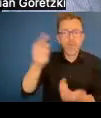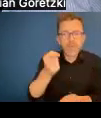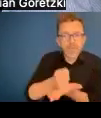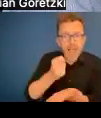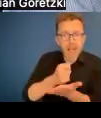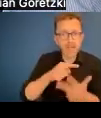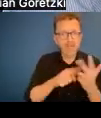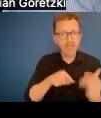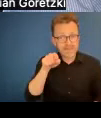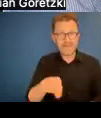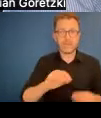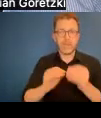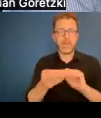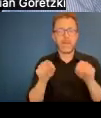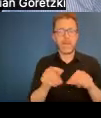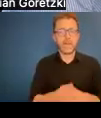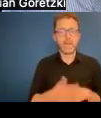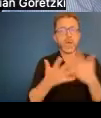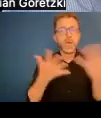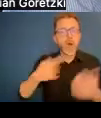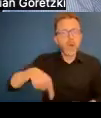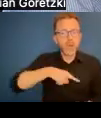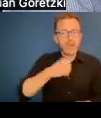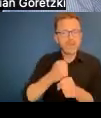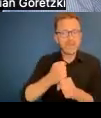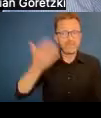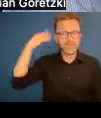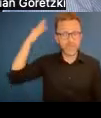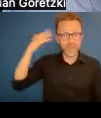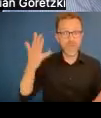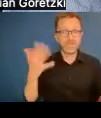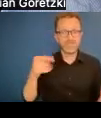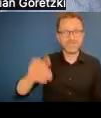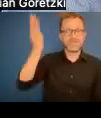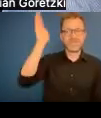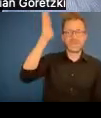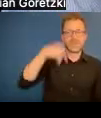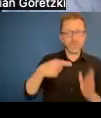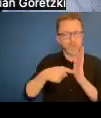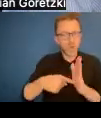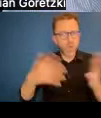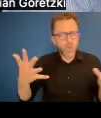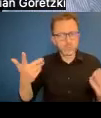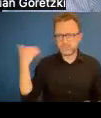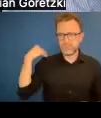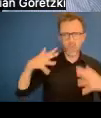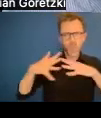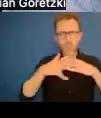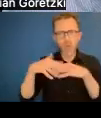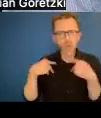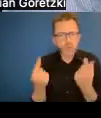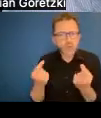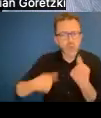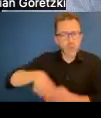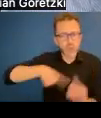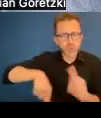after this horror, which was revealed in one of the institutions in Poland. But this is not the first case, and unfortunately,